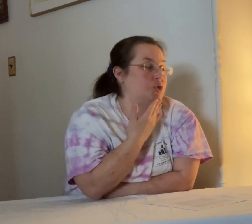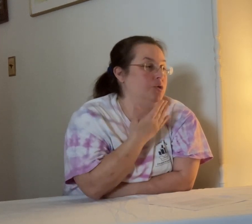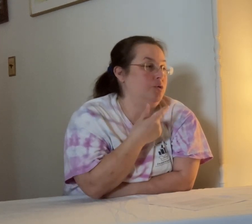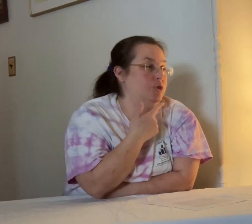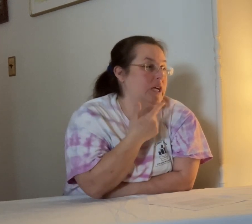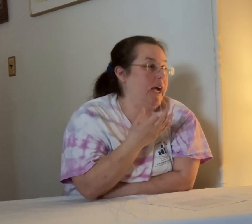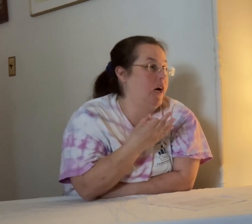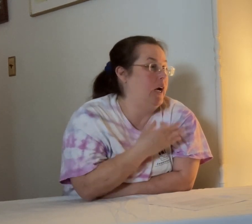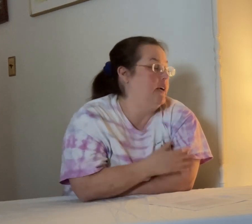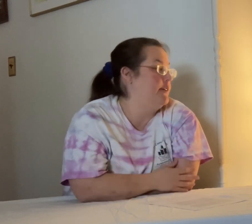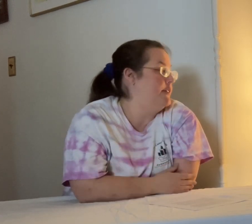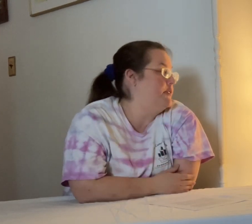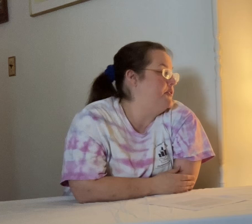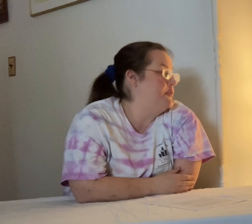to share?